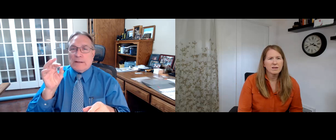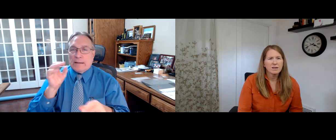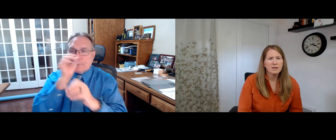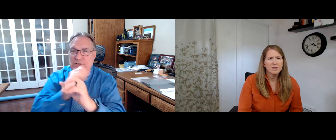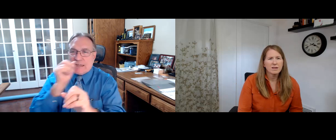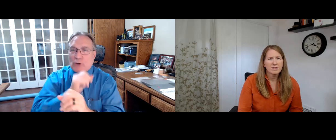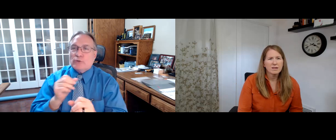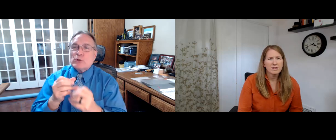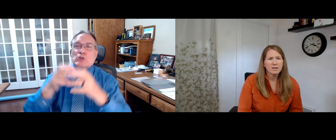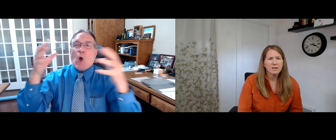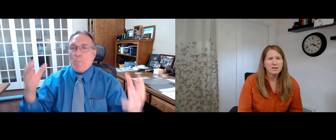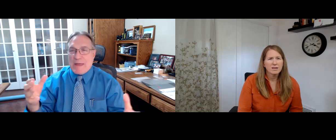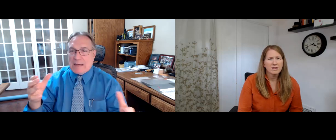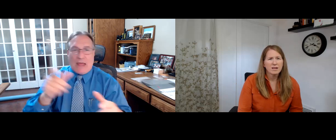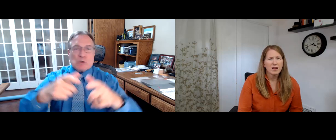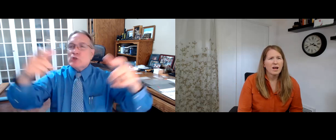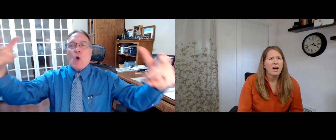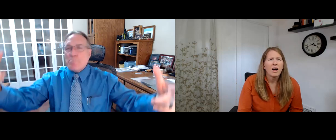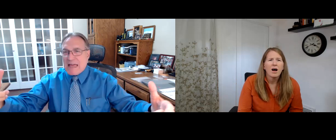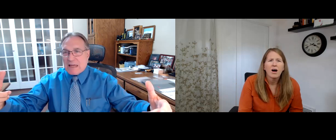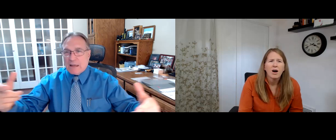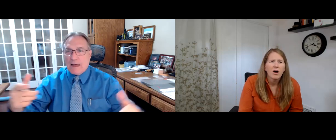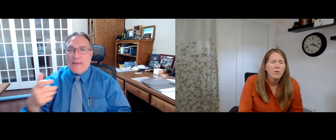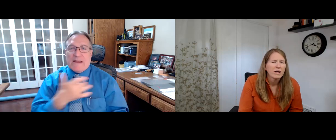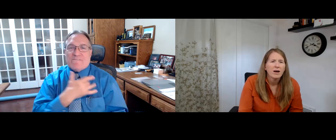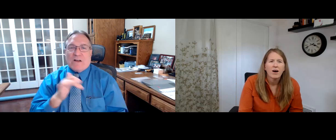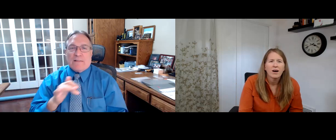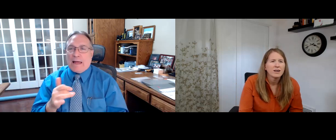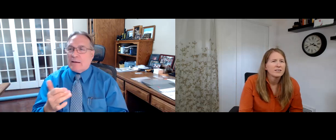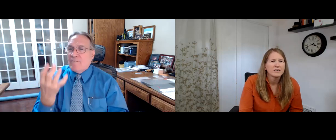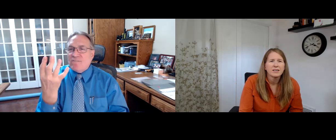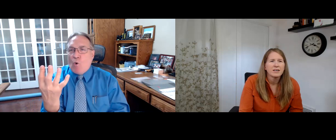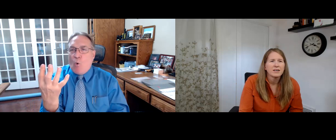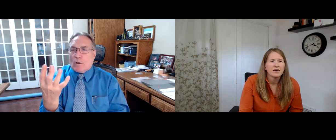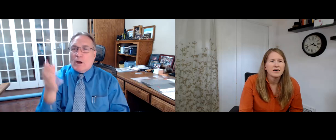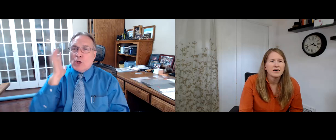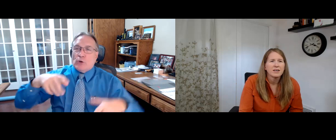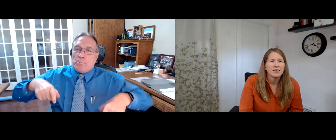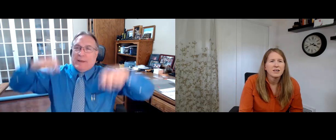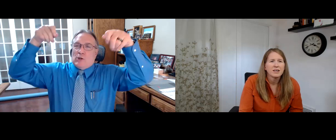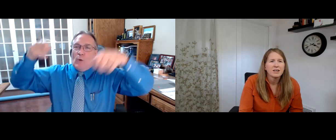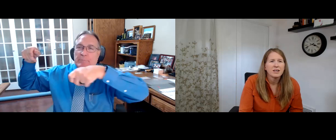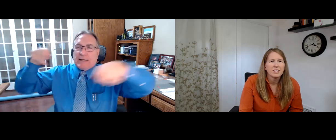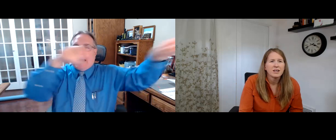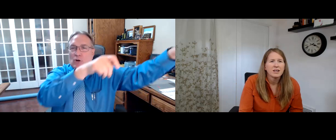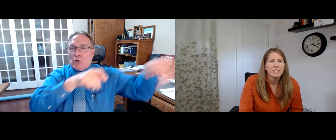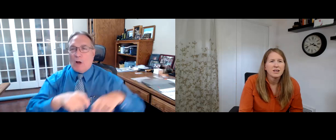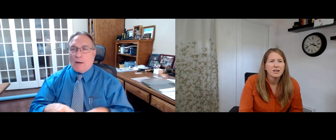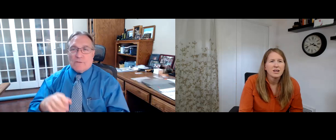the mosquitoes were so big, they were so big that it felt like 4 could pick you up and carry you off.